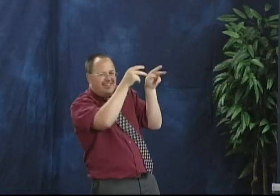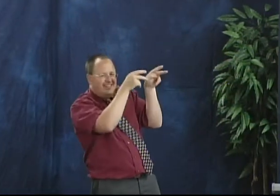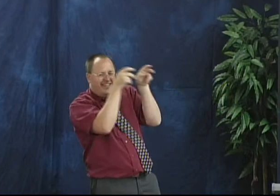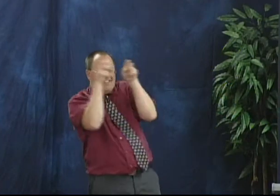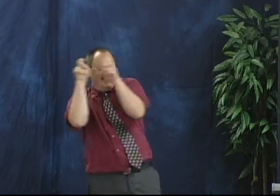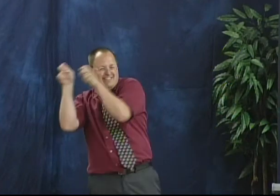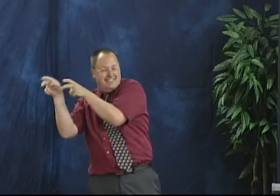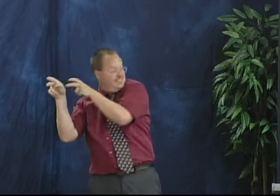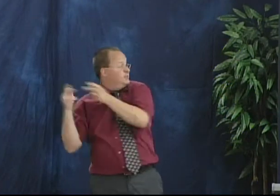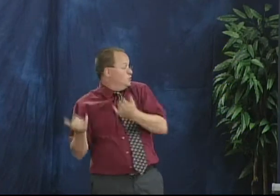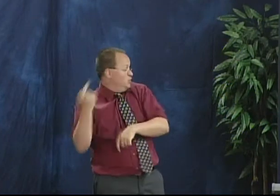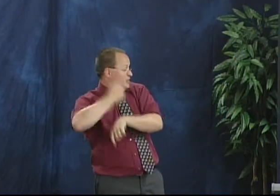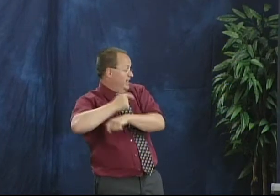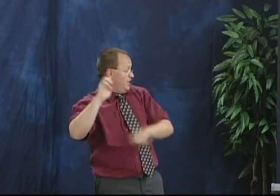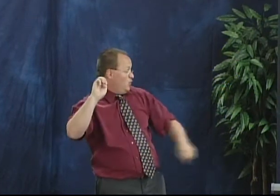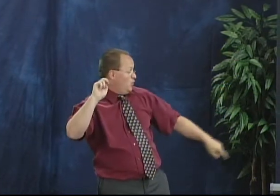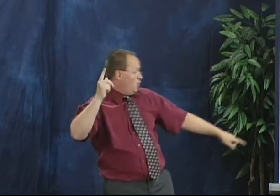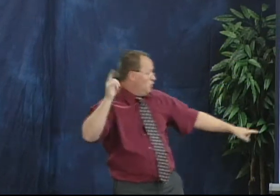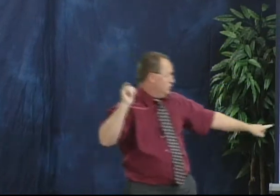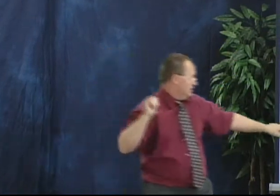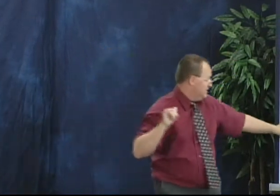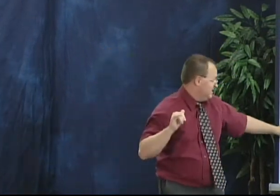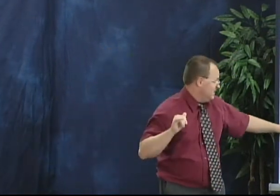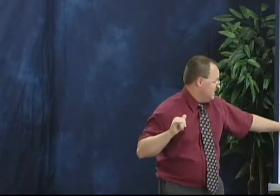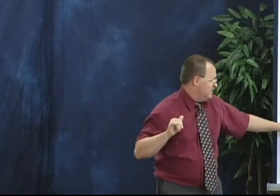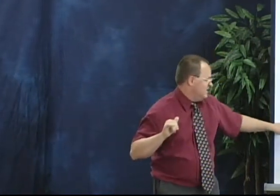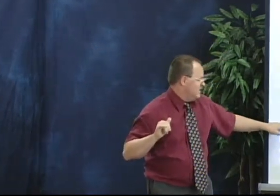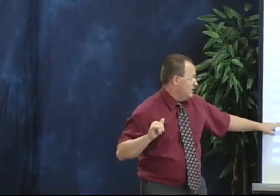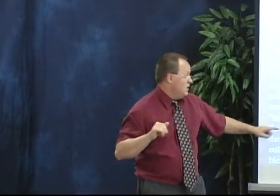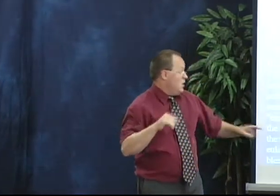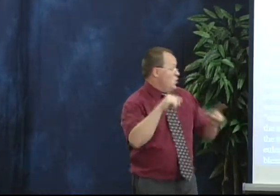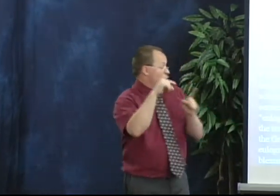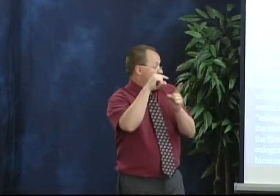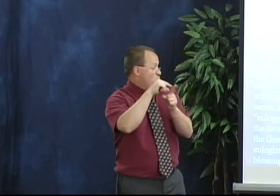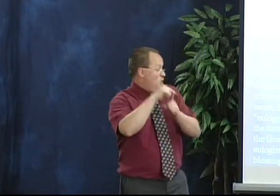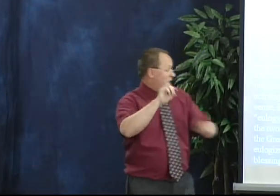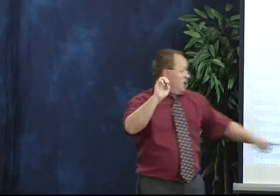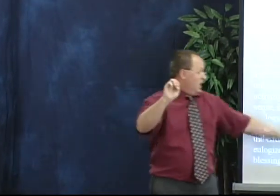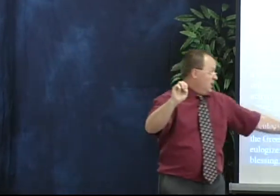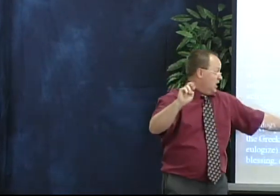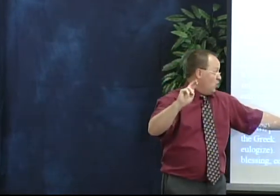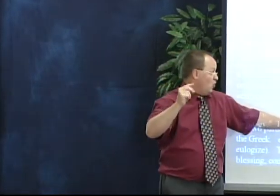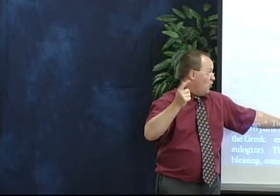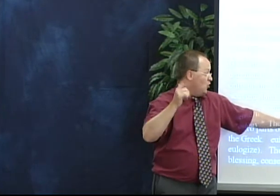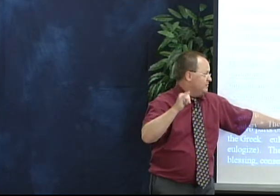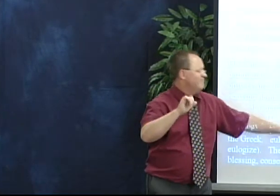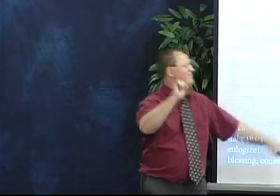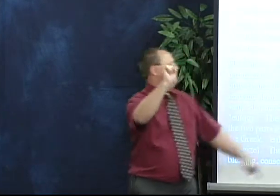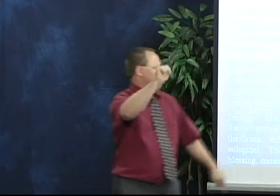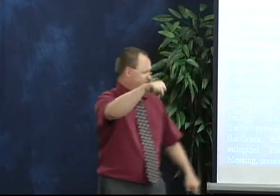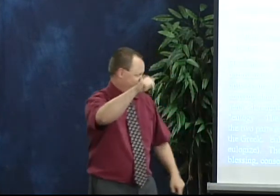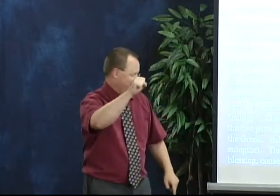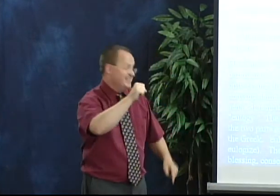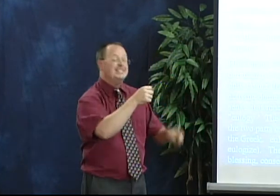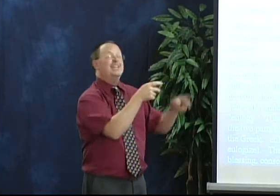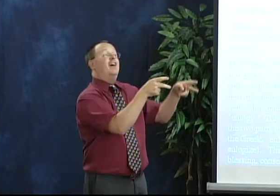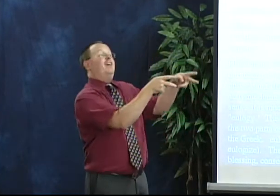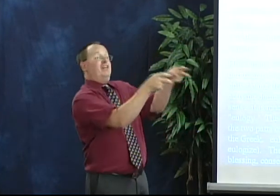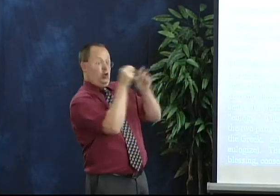A cognate means a word that is similar across two languages, like eulogy and eulogeo.